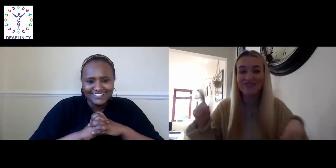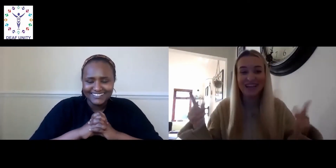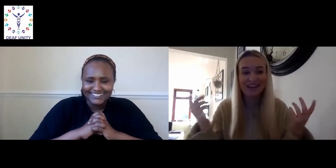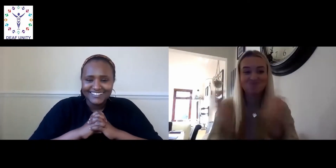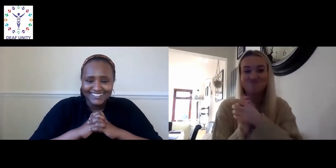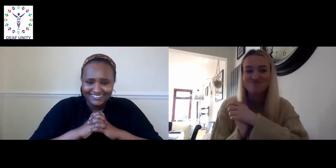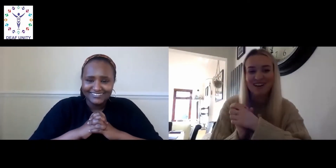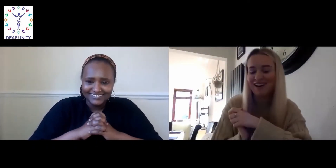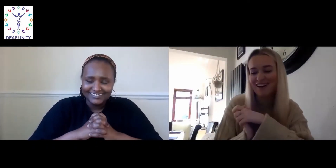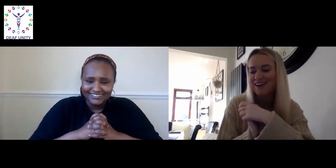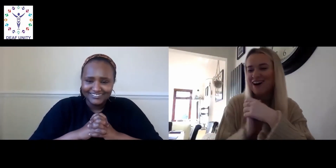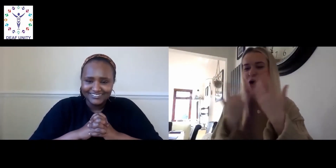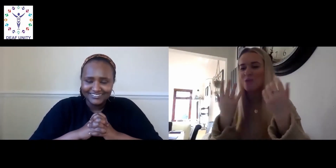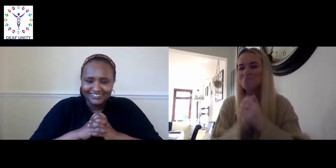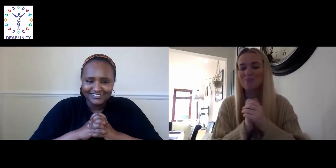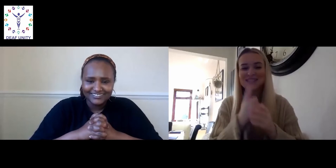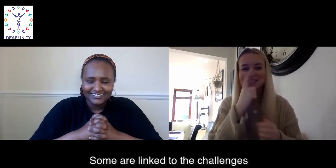Oh, lots of different things.